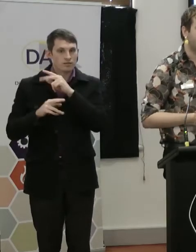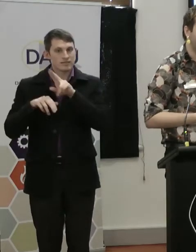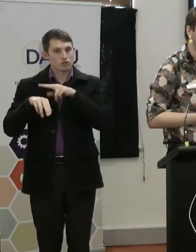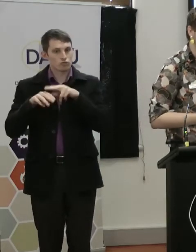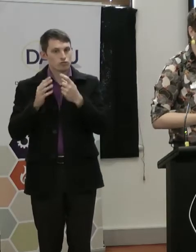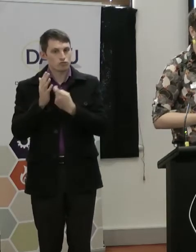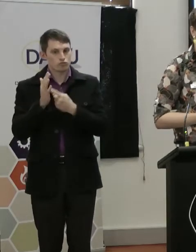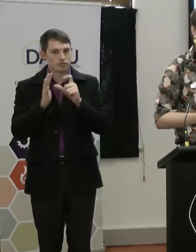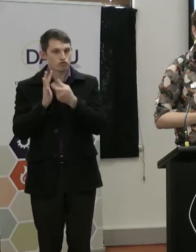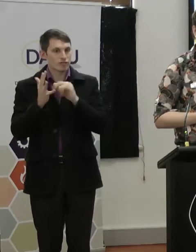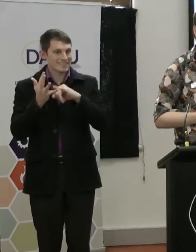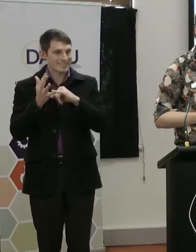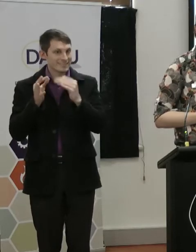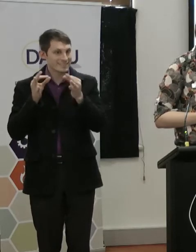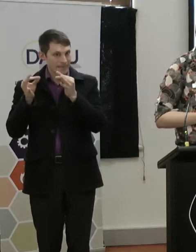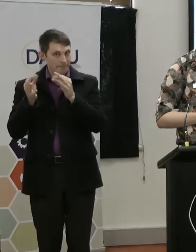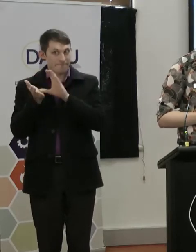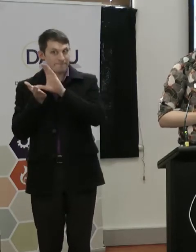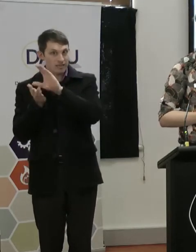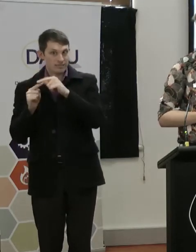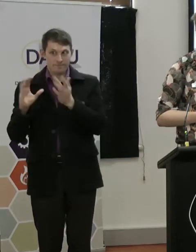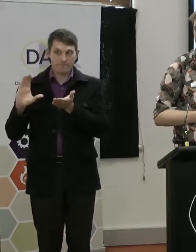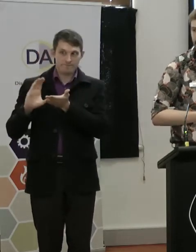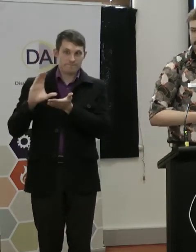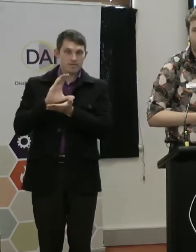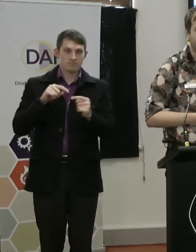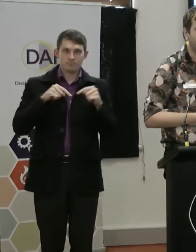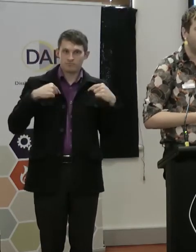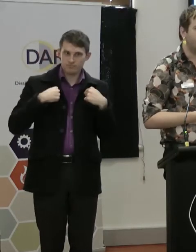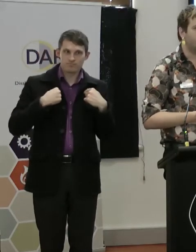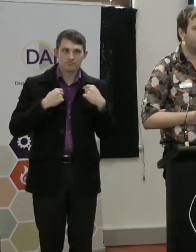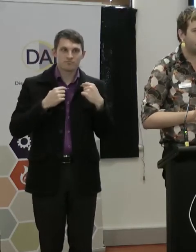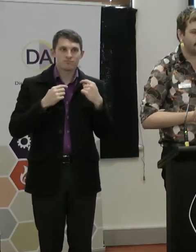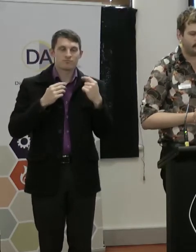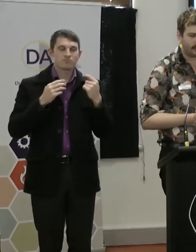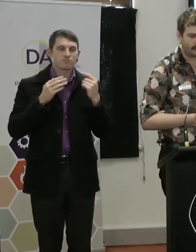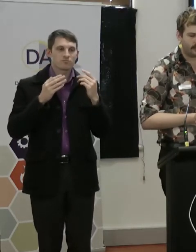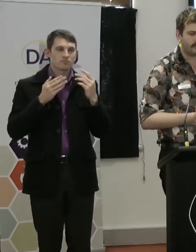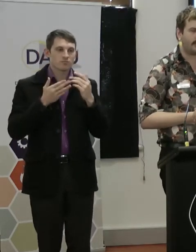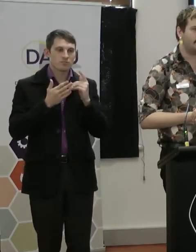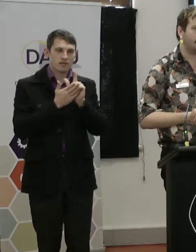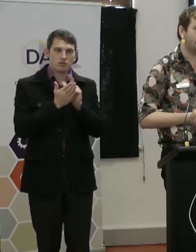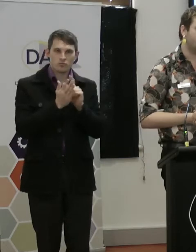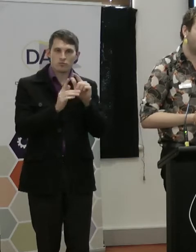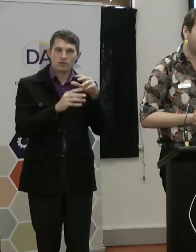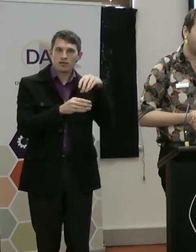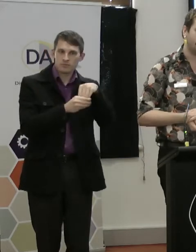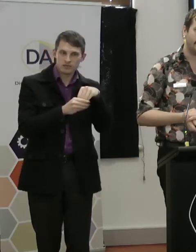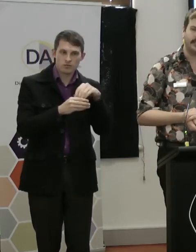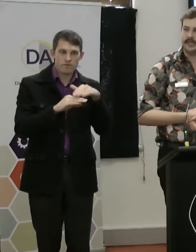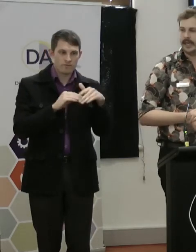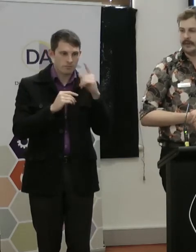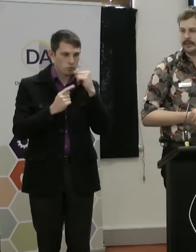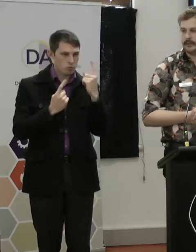Redress Scheme to provide legal advice to people engaging with the redress scheme or considering